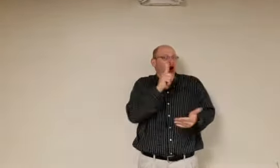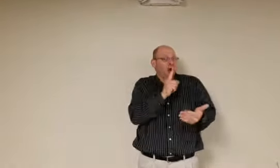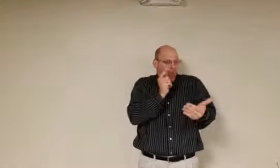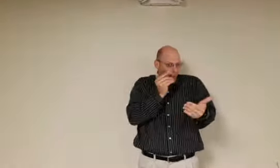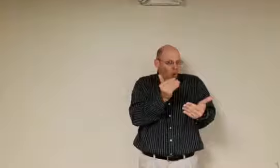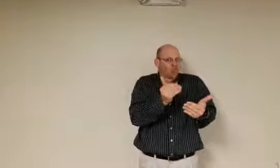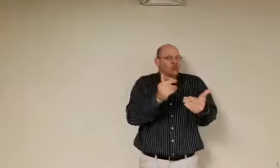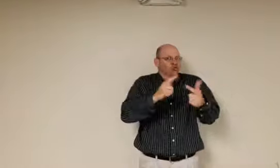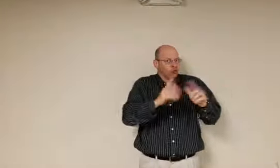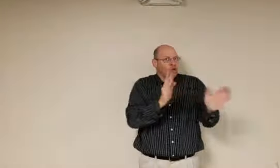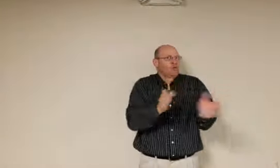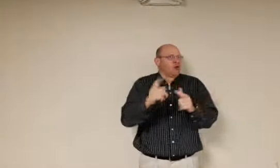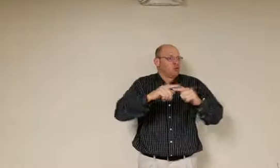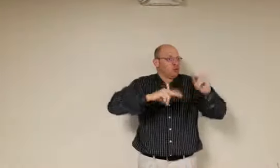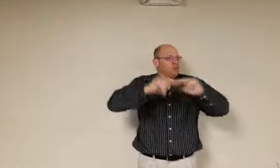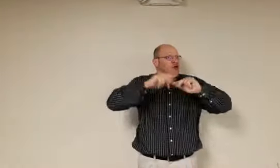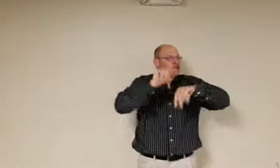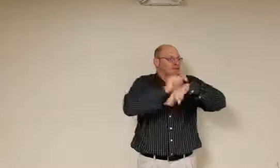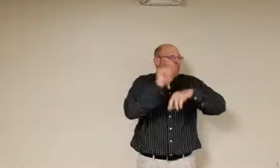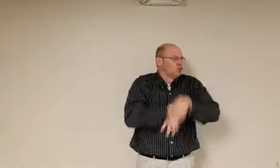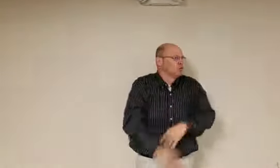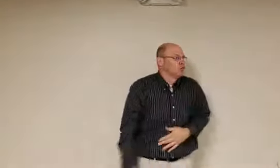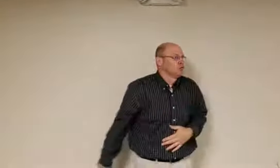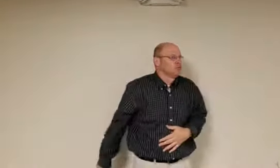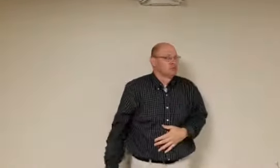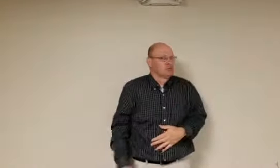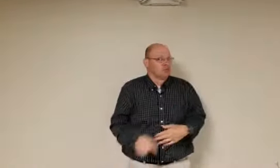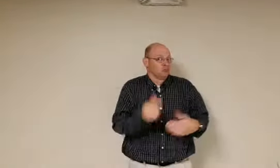When they build it, they're going to be prepared. They're ready for the temple.